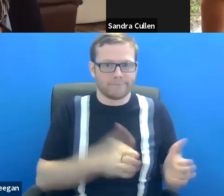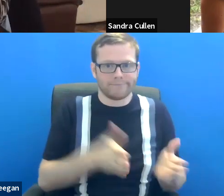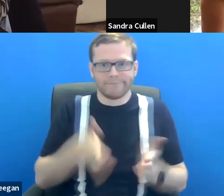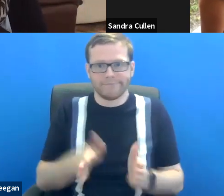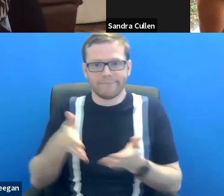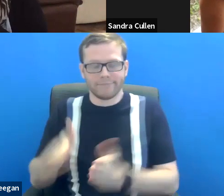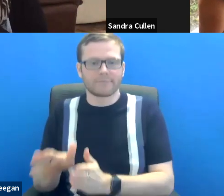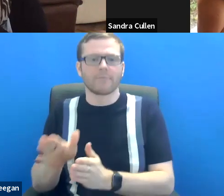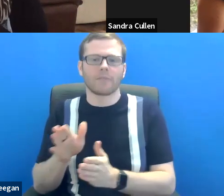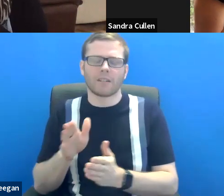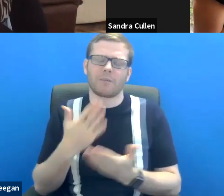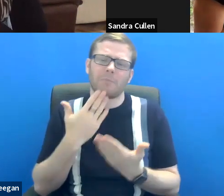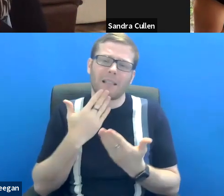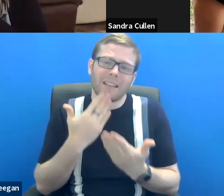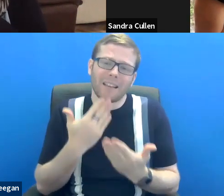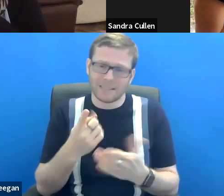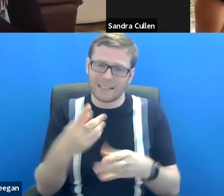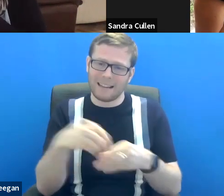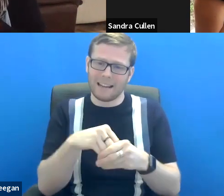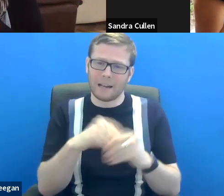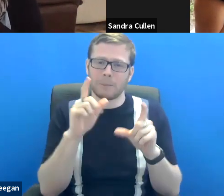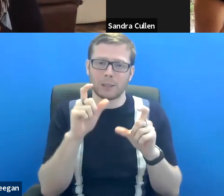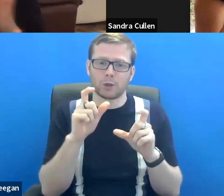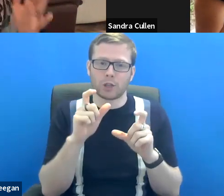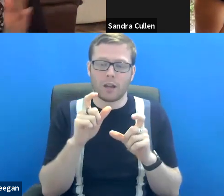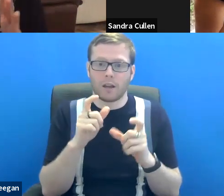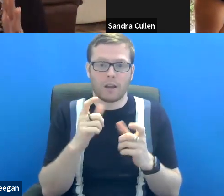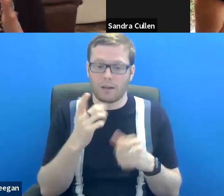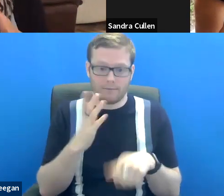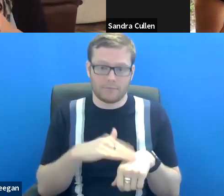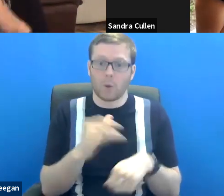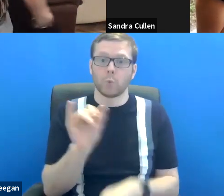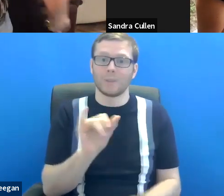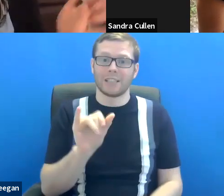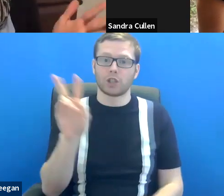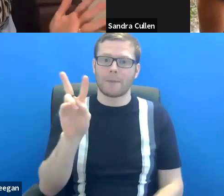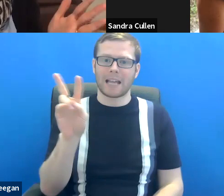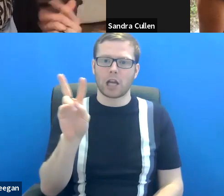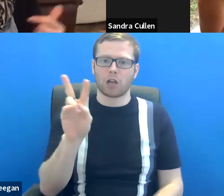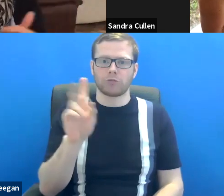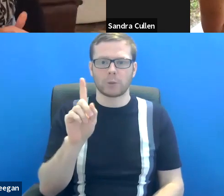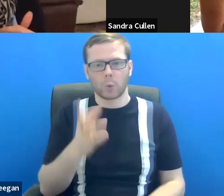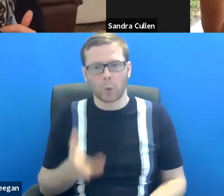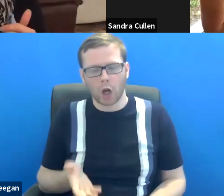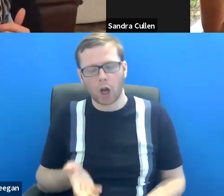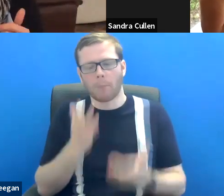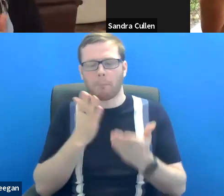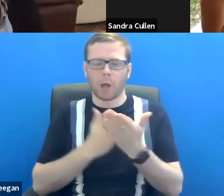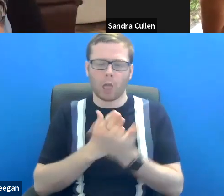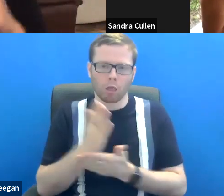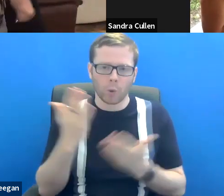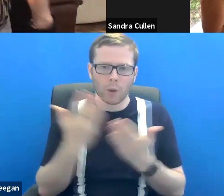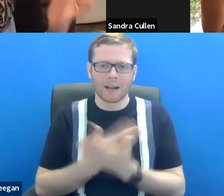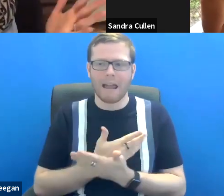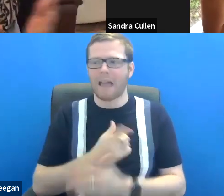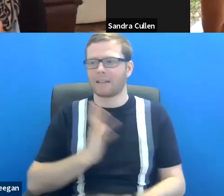can, please be in the photo. Definitely. Or whichever parent it is that's been getting up all through the night, you know, who's